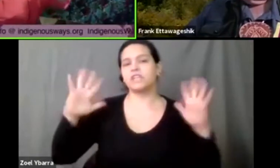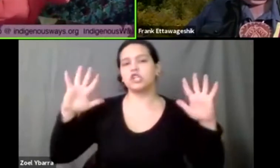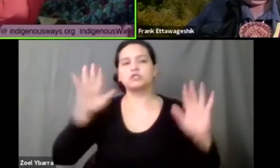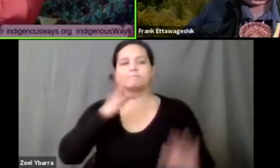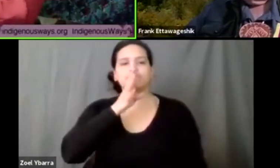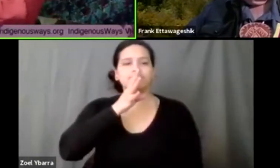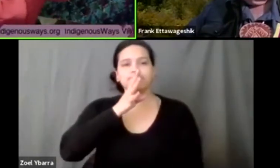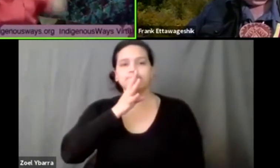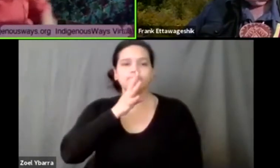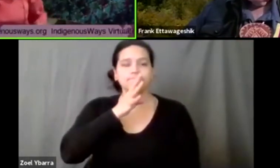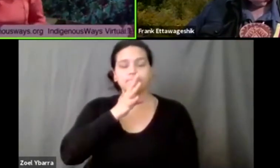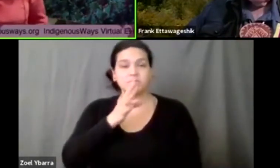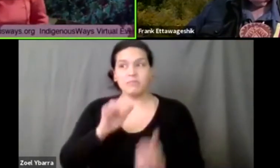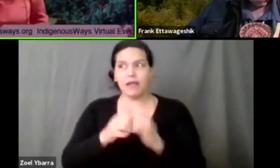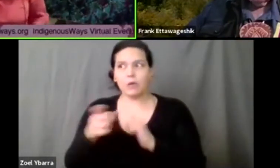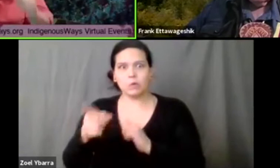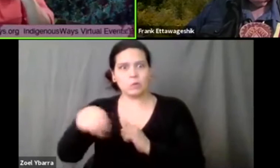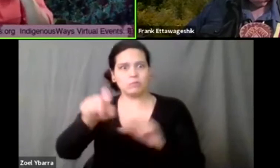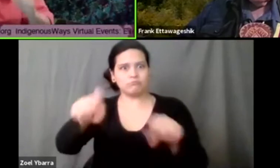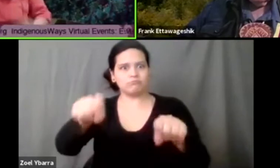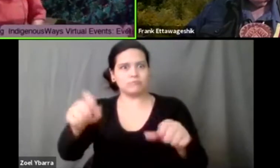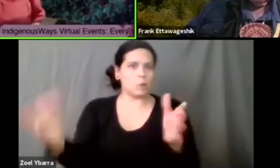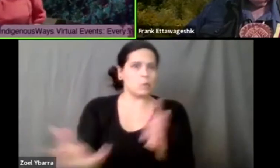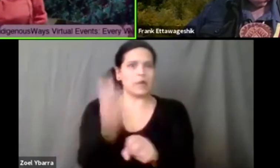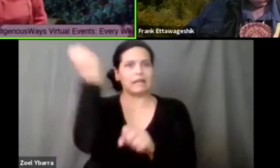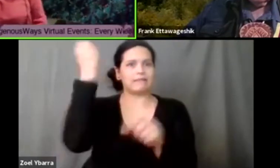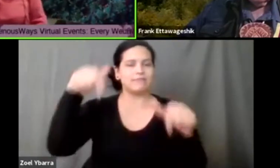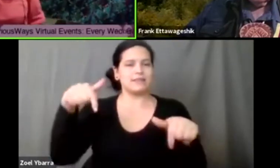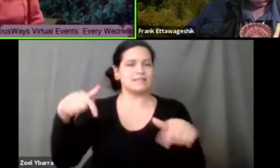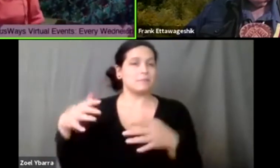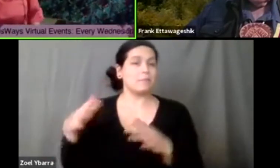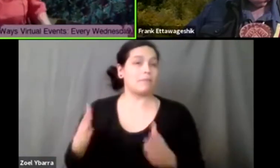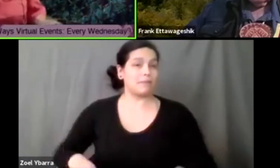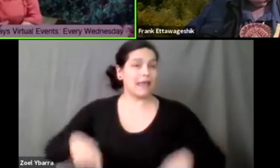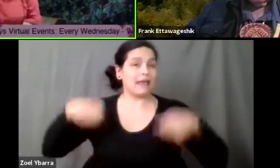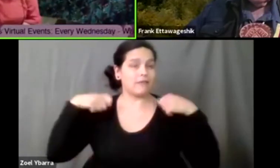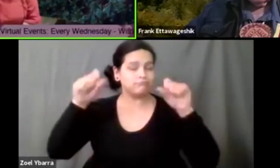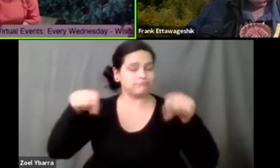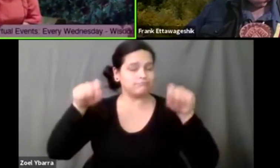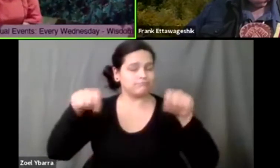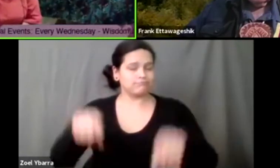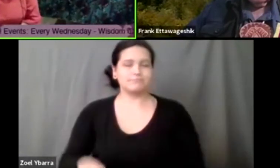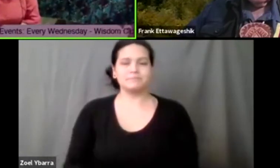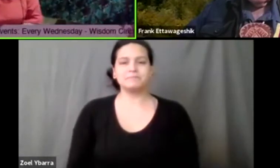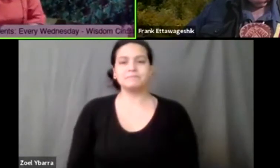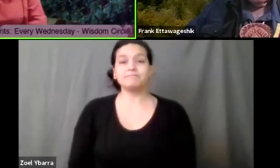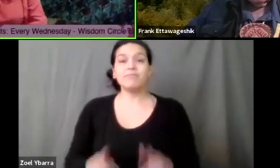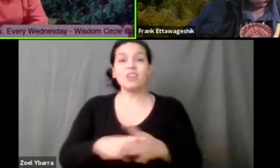you'll be able to have this blanket, potentially. Okay, so I'd like to get this evening started with our